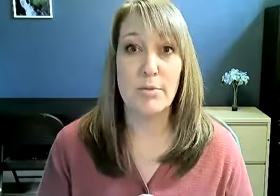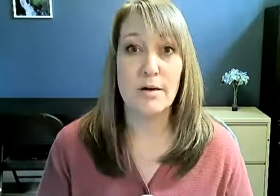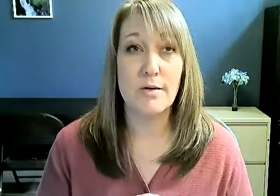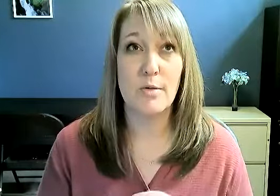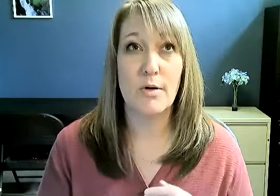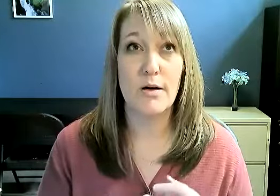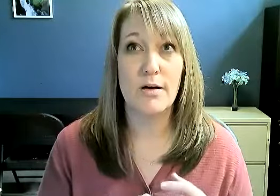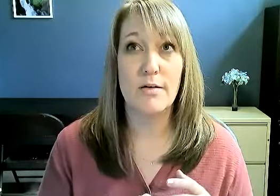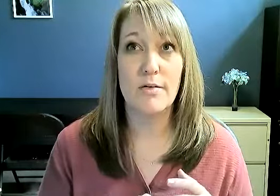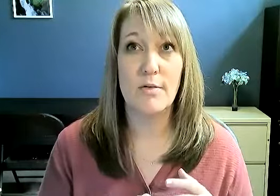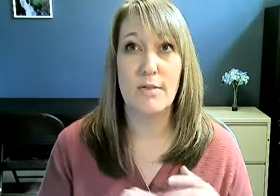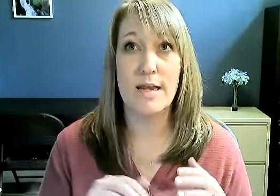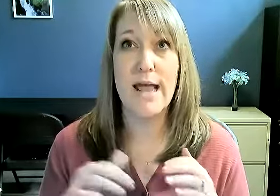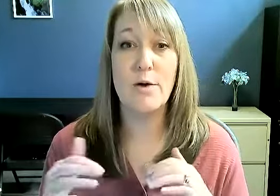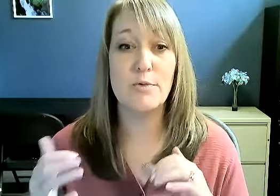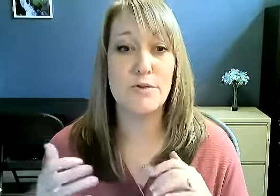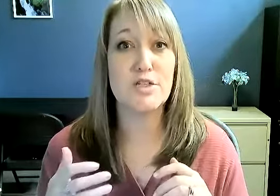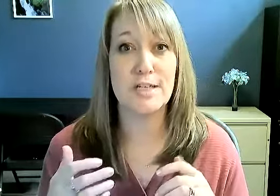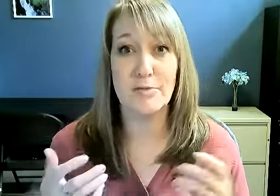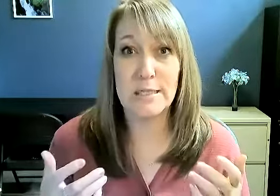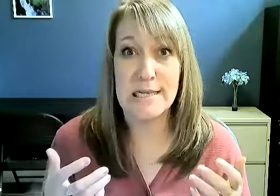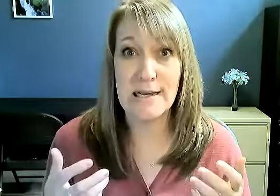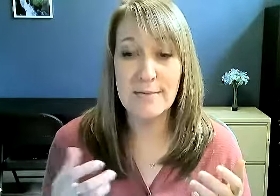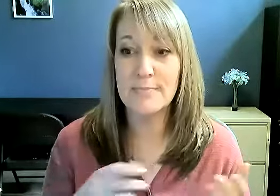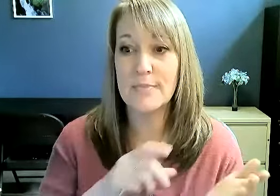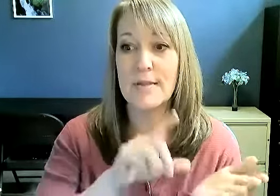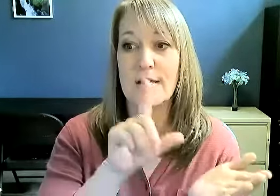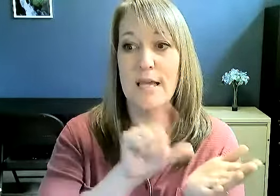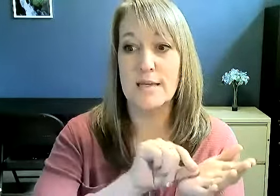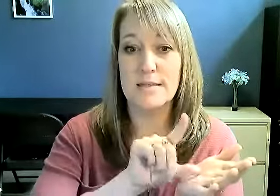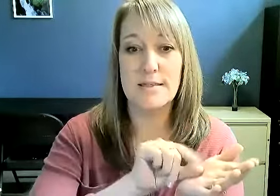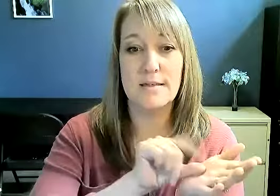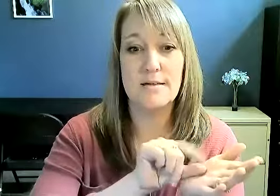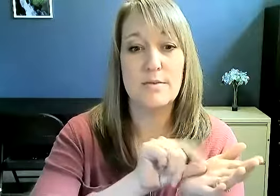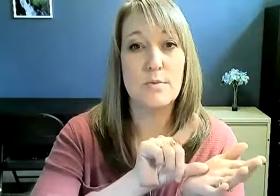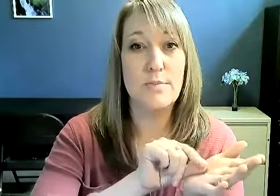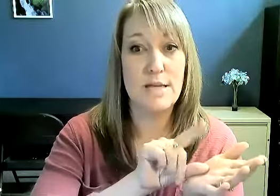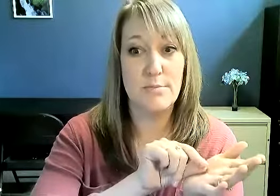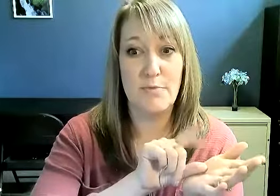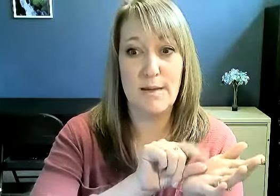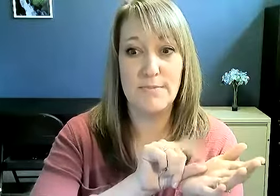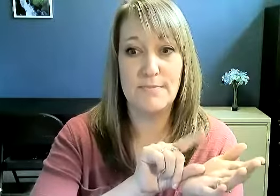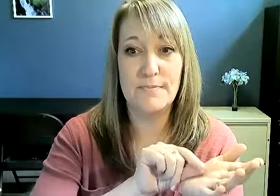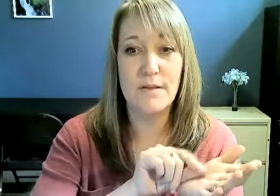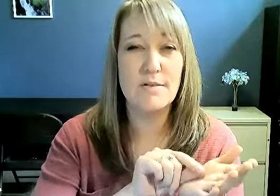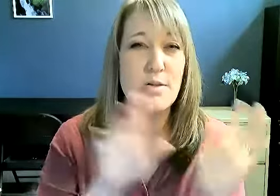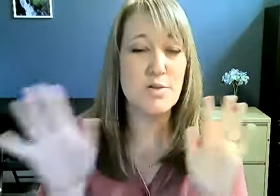Newspaper, or the noun version of printing, is repeated movement. So those are just